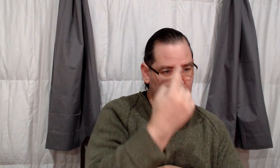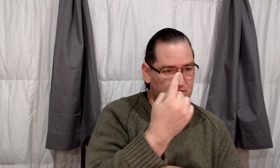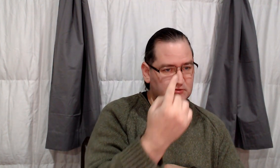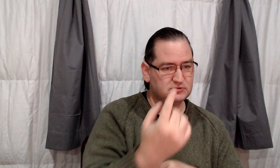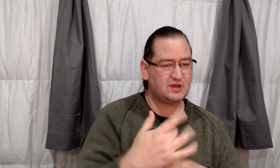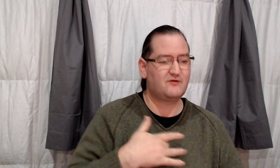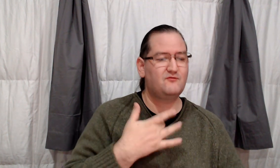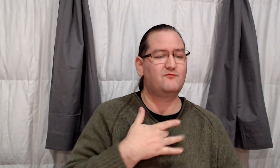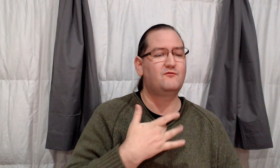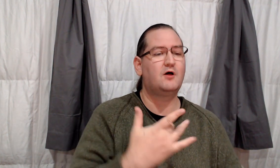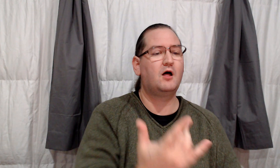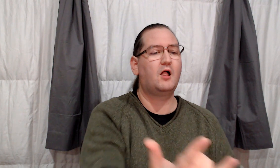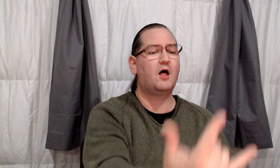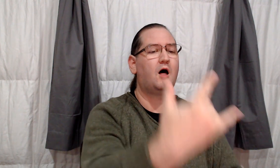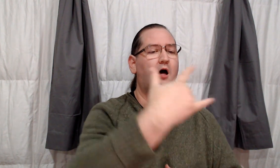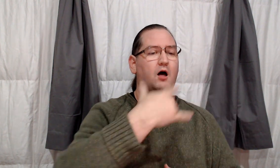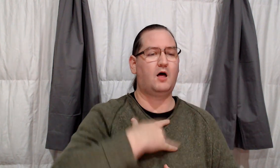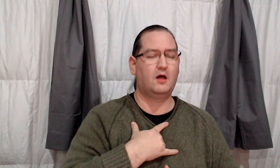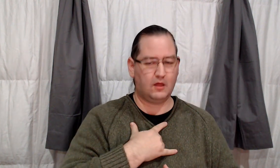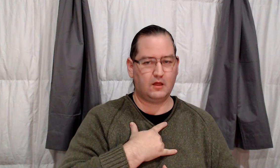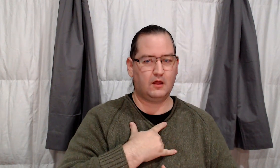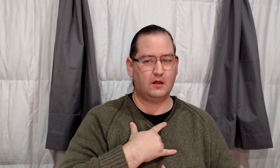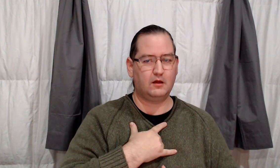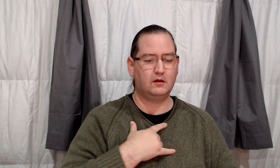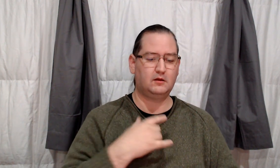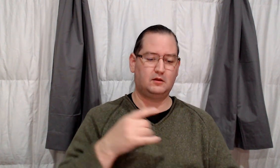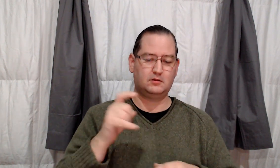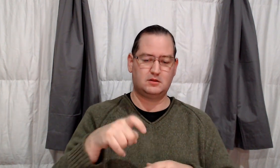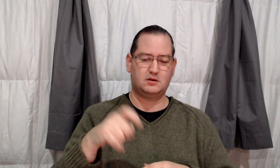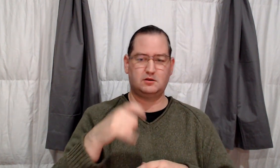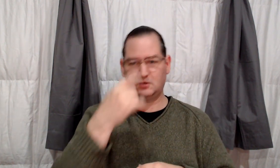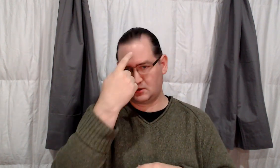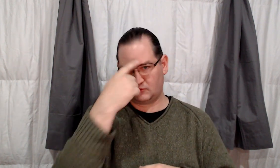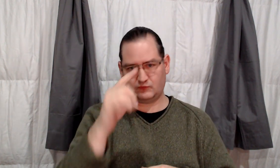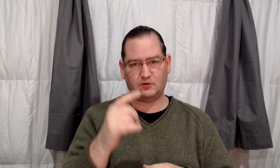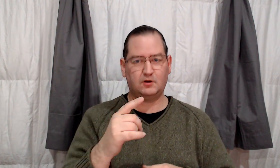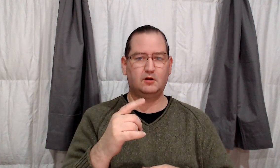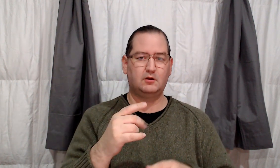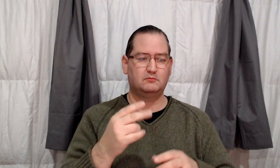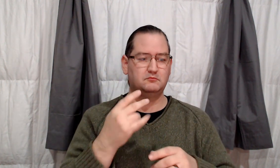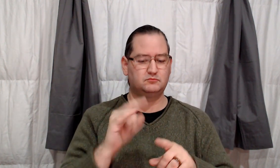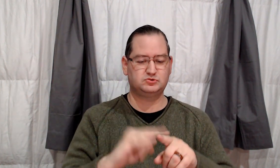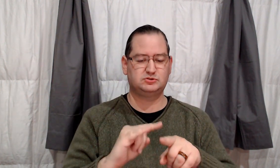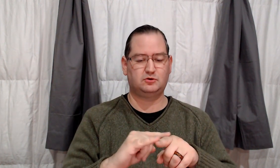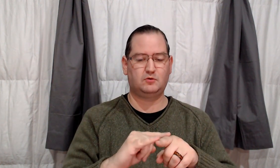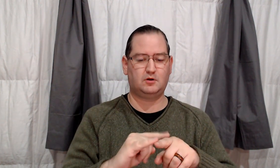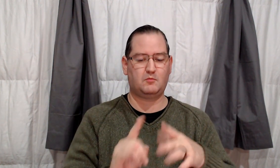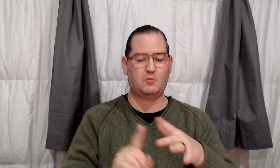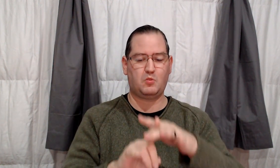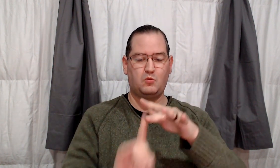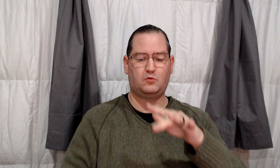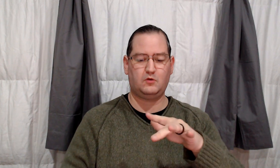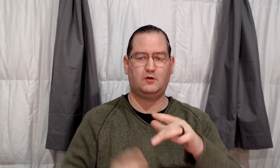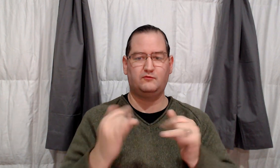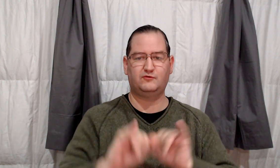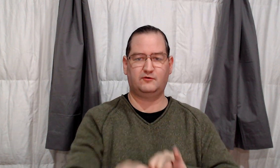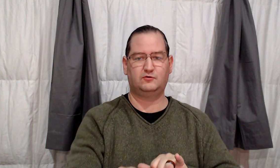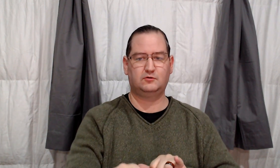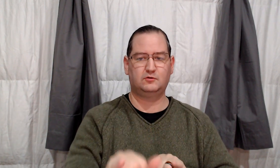need for a cigarette disappears from your body forever. And the thought of a cigarette is wiped from your mind,